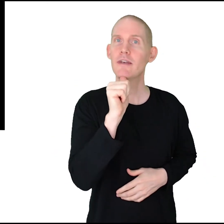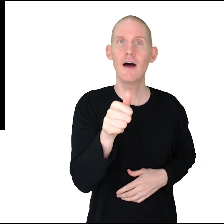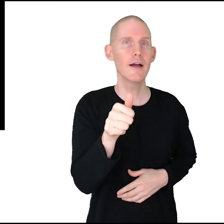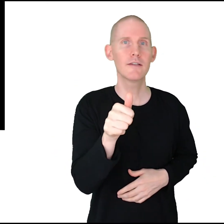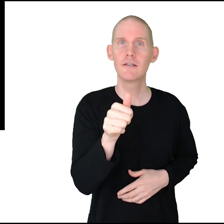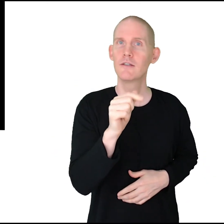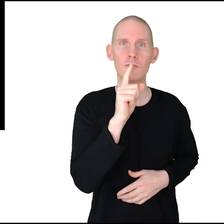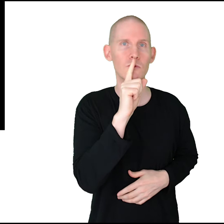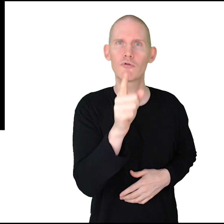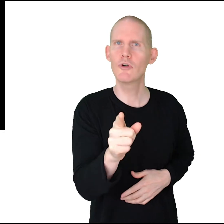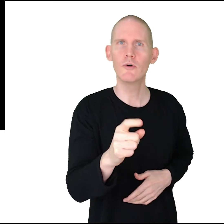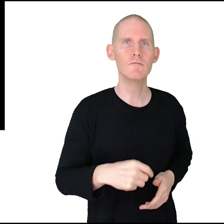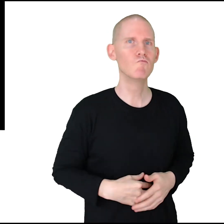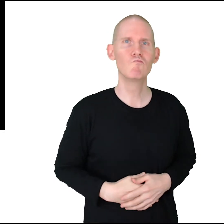not true.